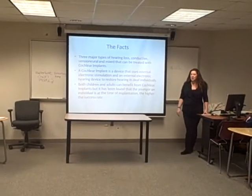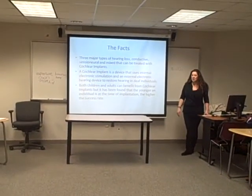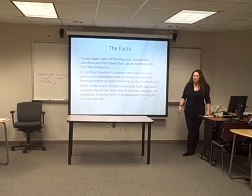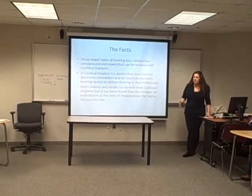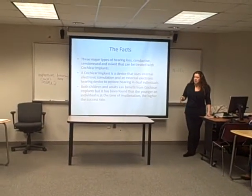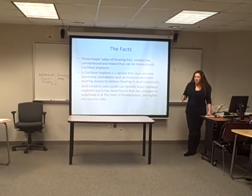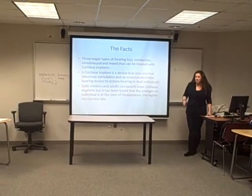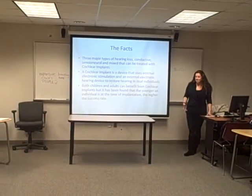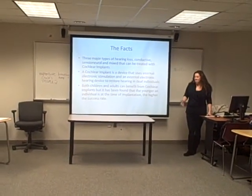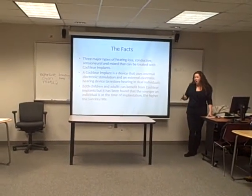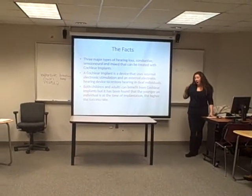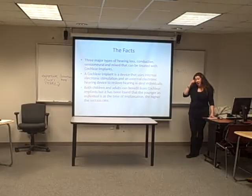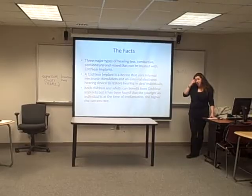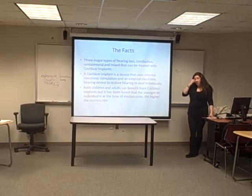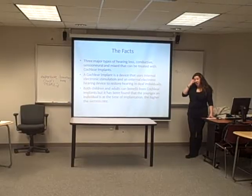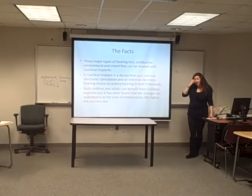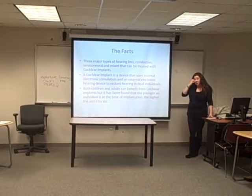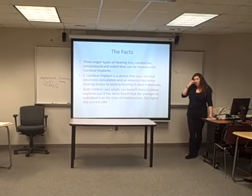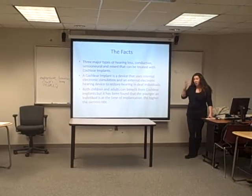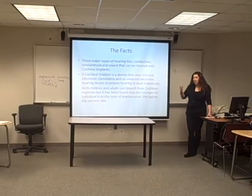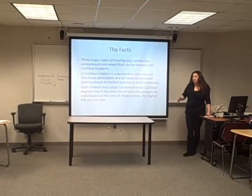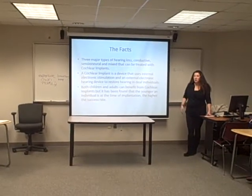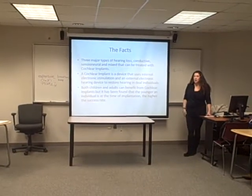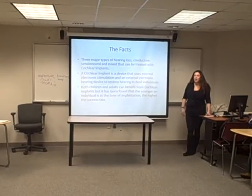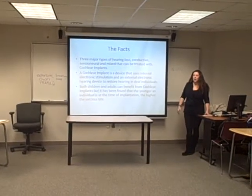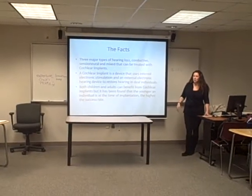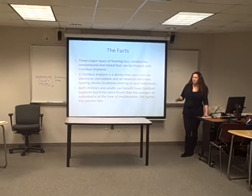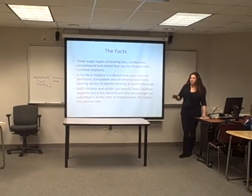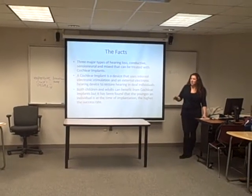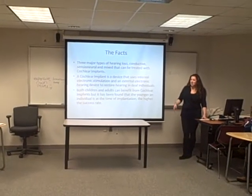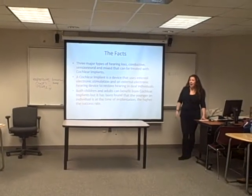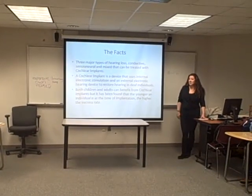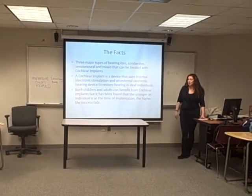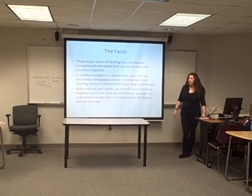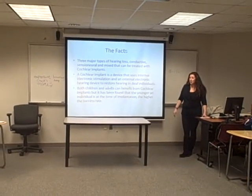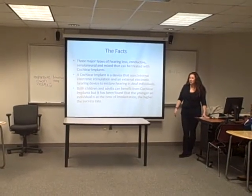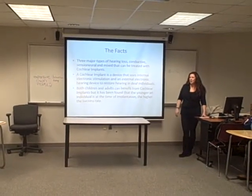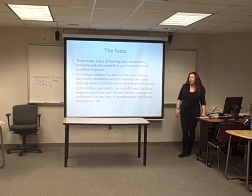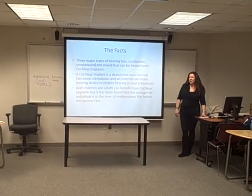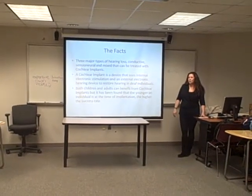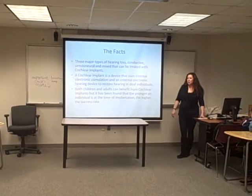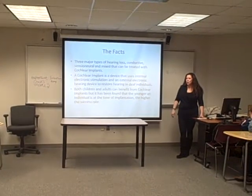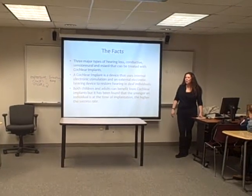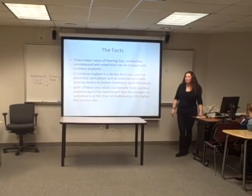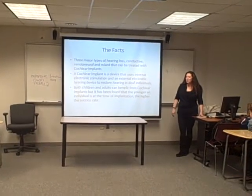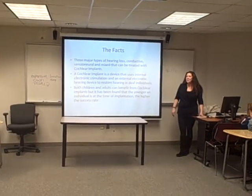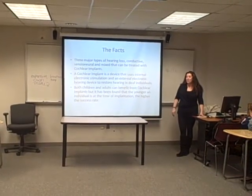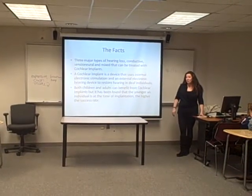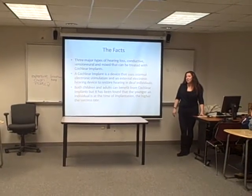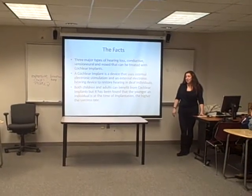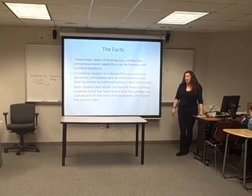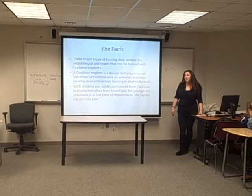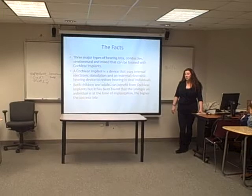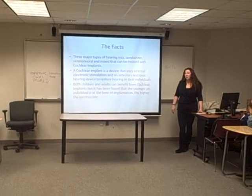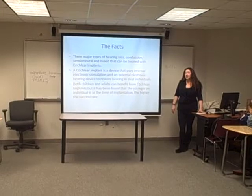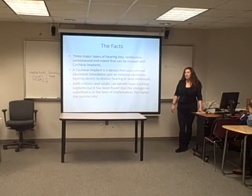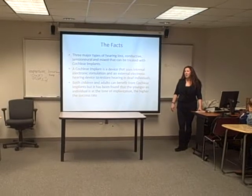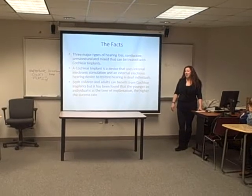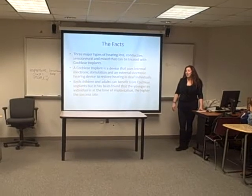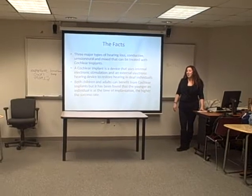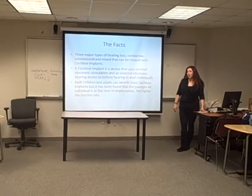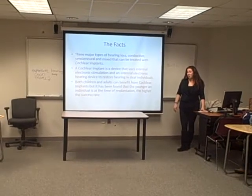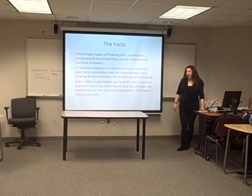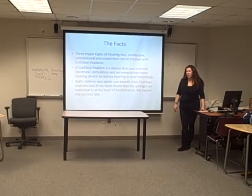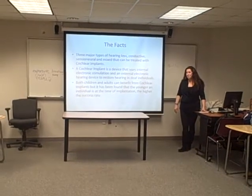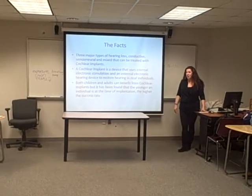I knew she had some hearing issues. I didn't think it was going to be that severe. So it was devastating when I